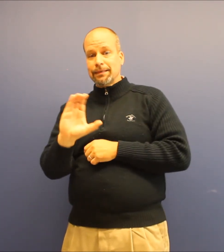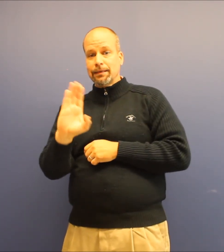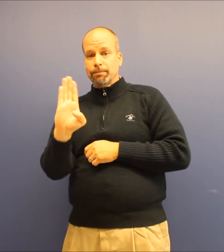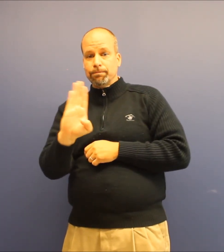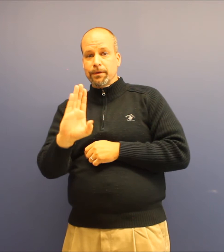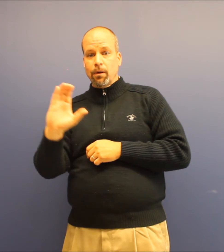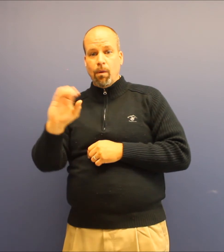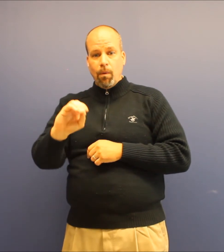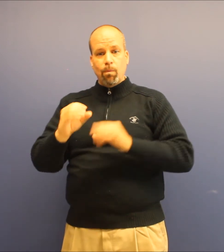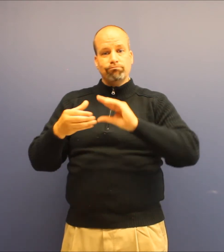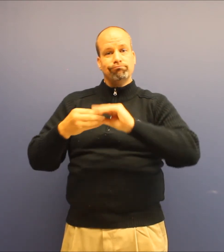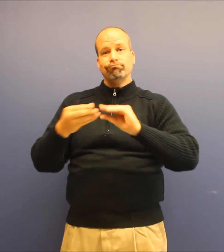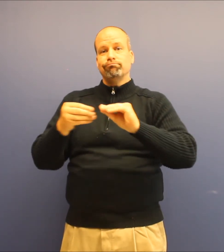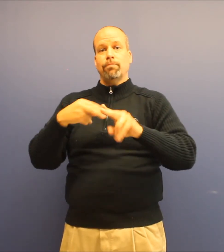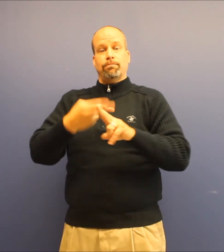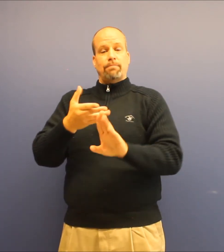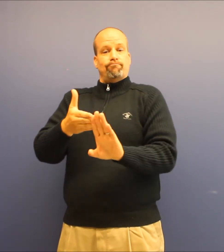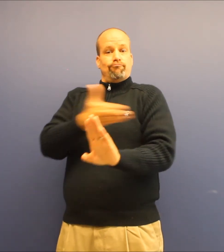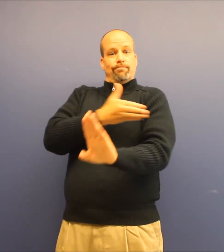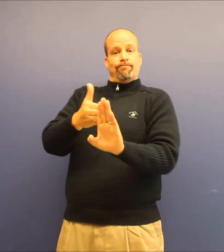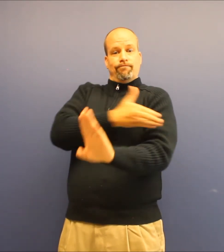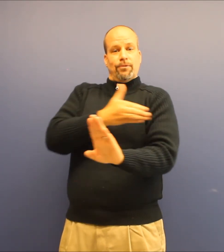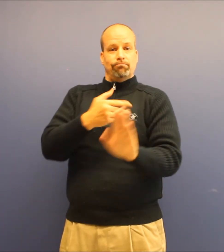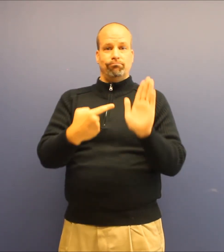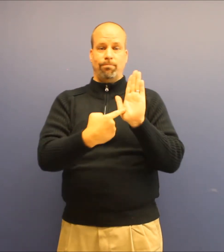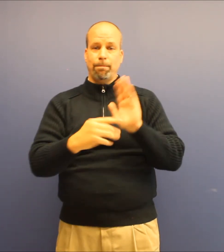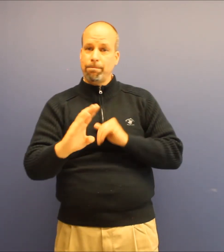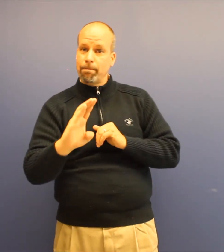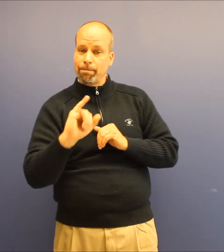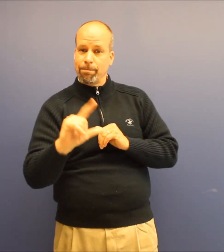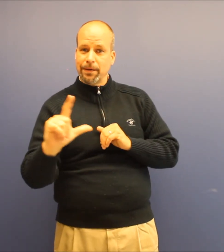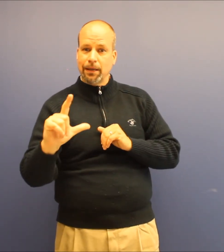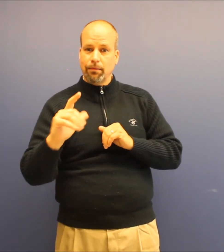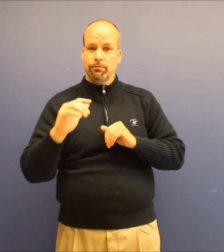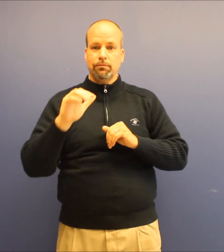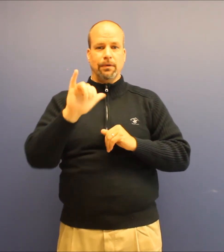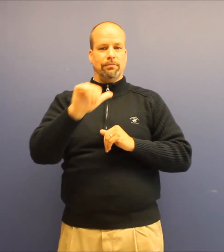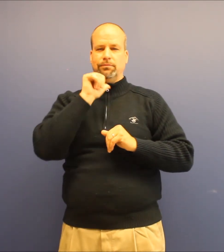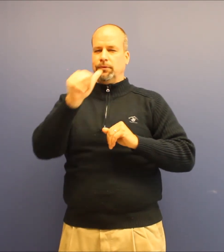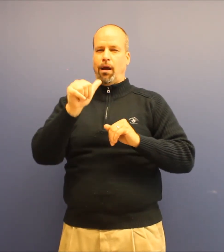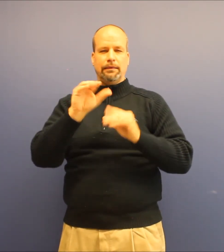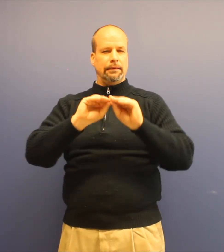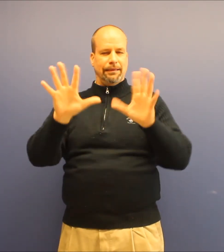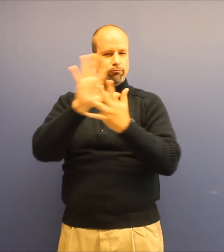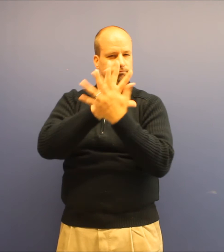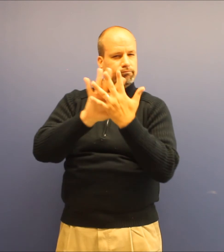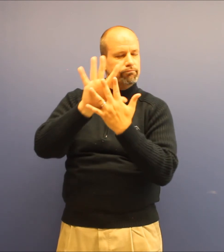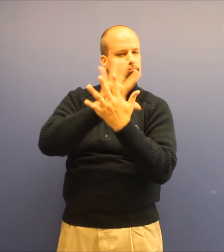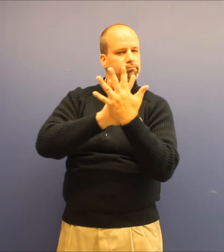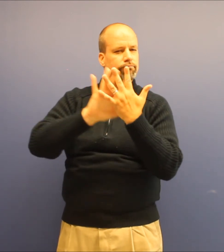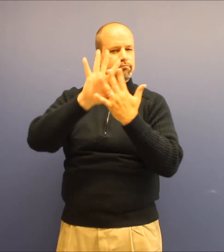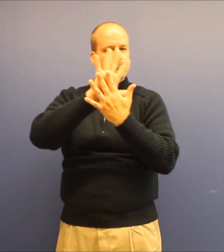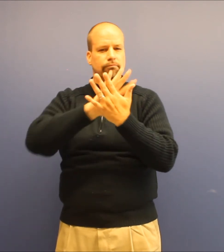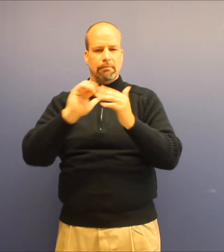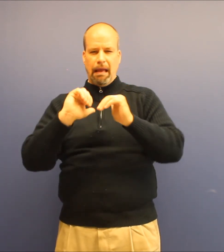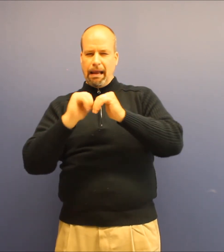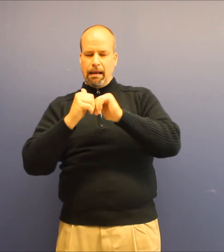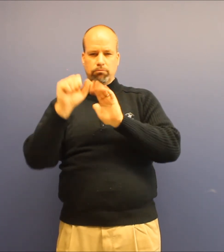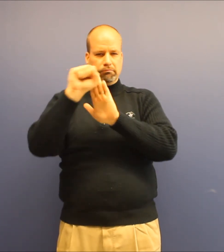previous bill. It's not yet clear how the state